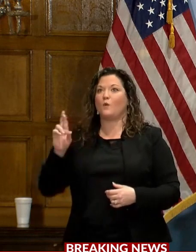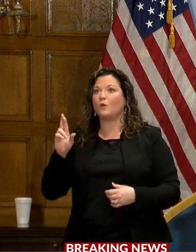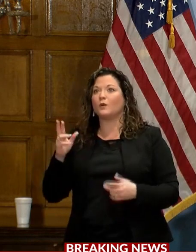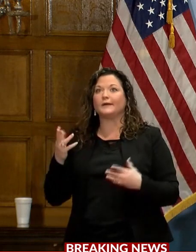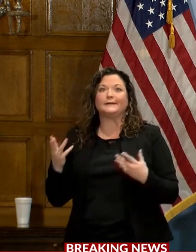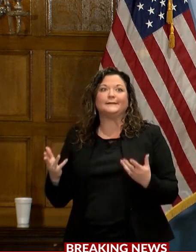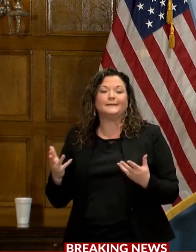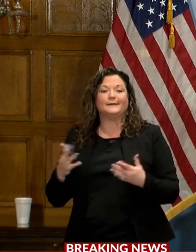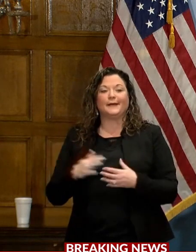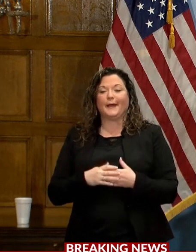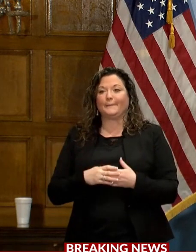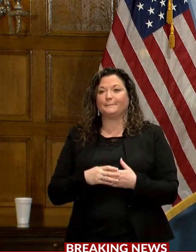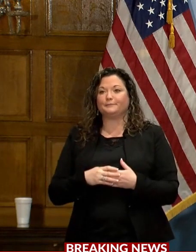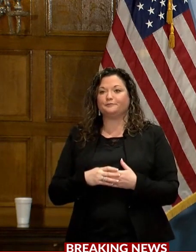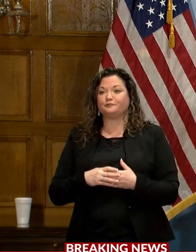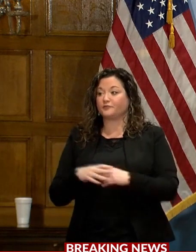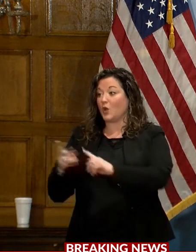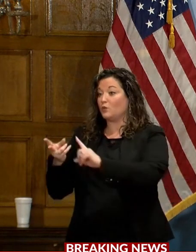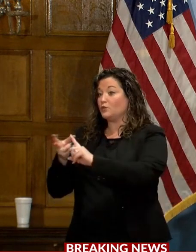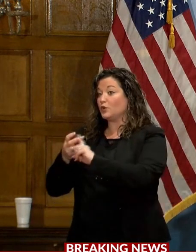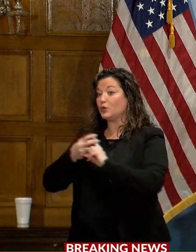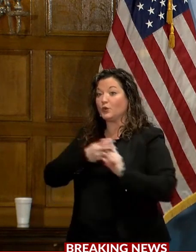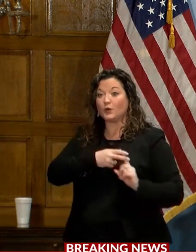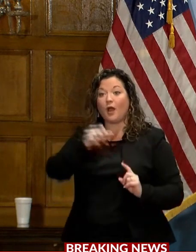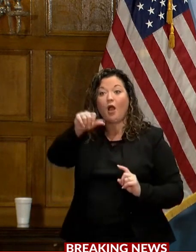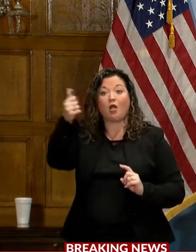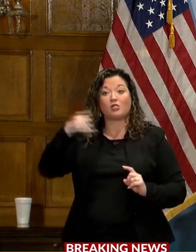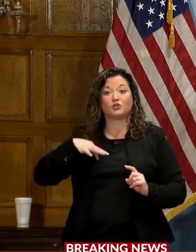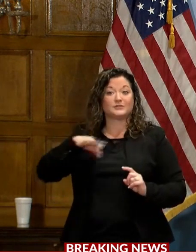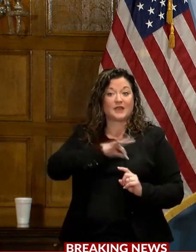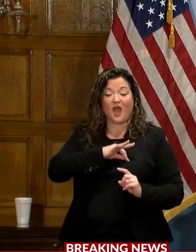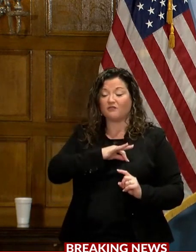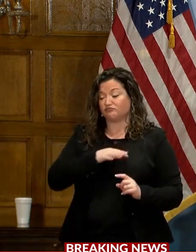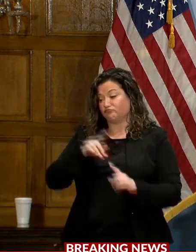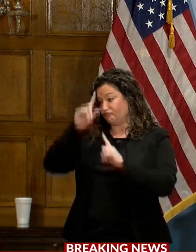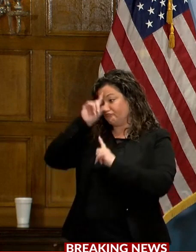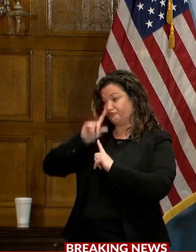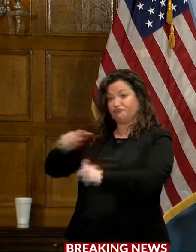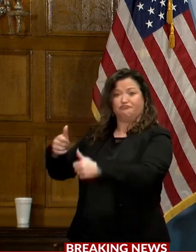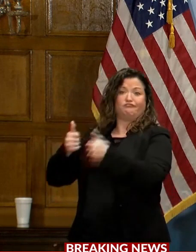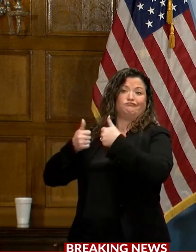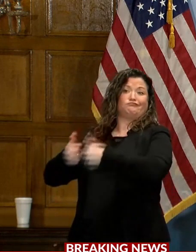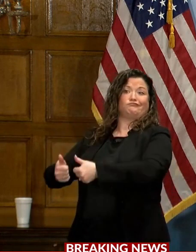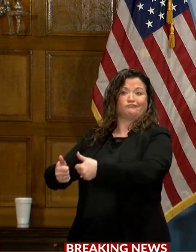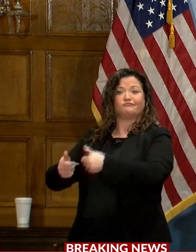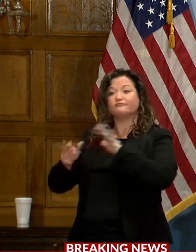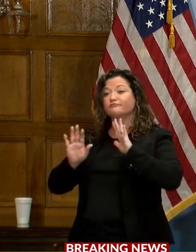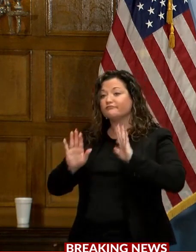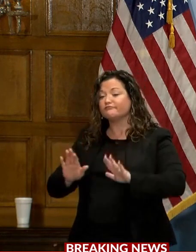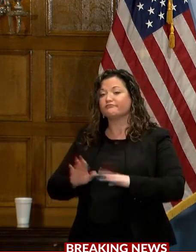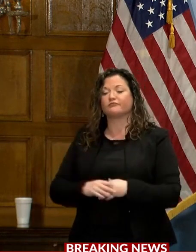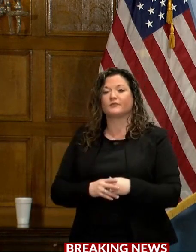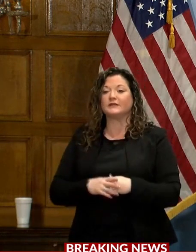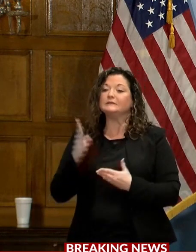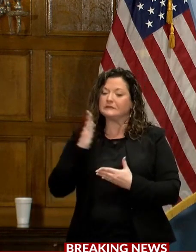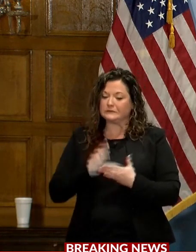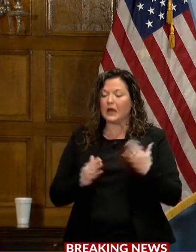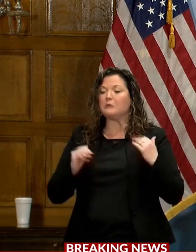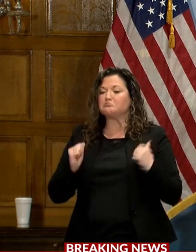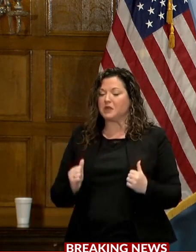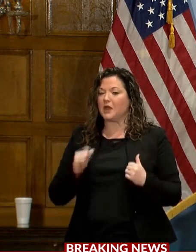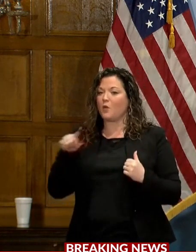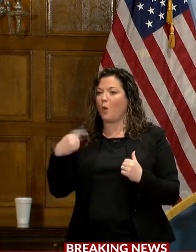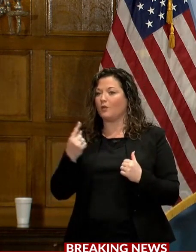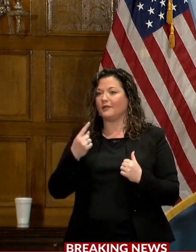the recruitment of additional staff, then more power to them. Some of them can only do it through